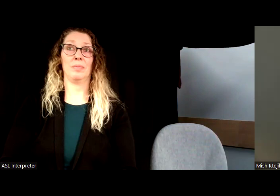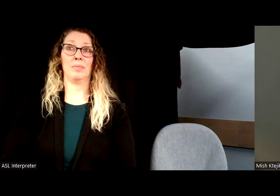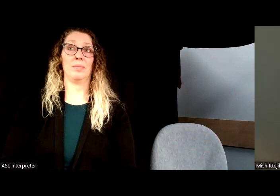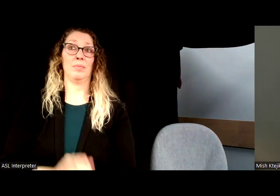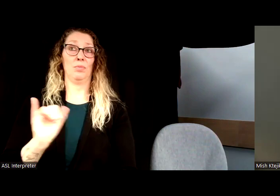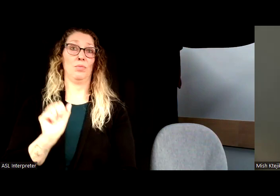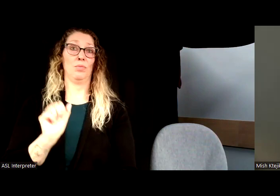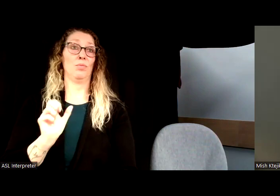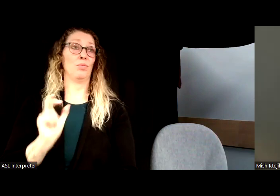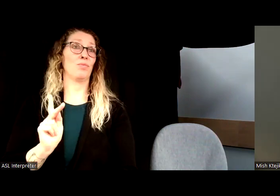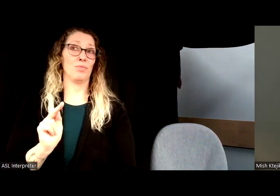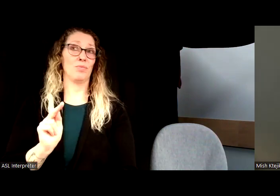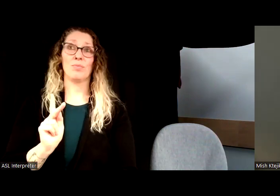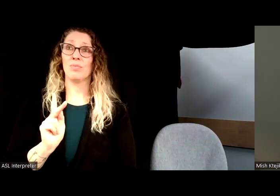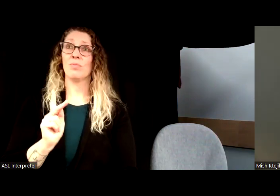Jack?